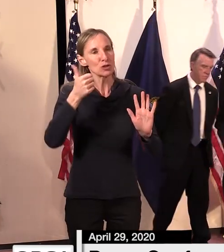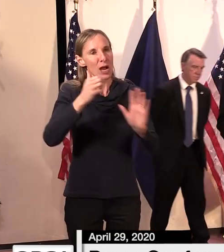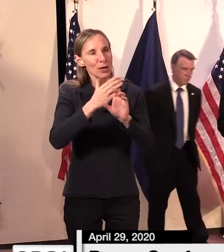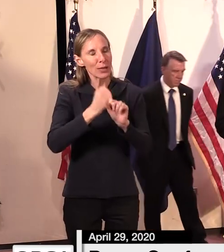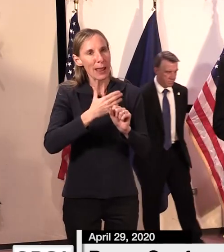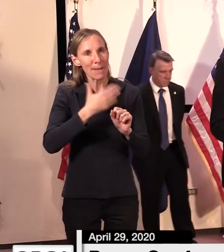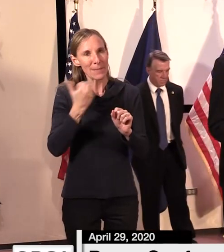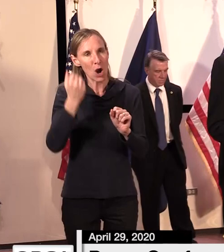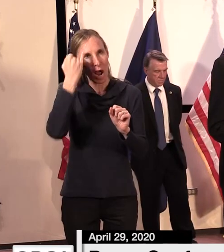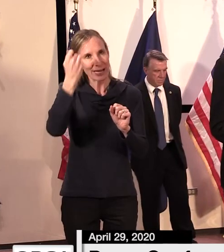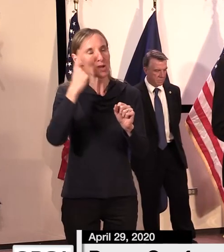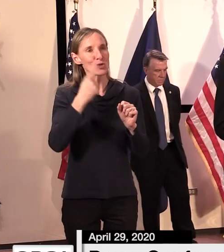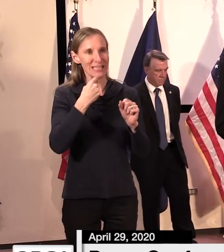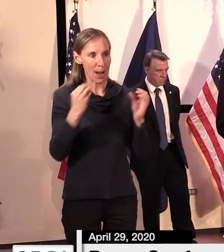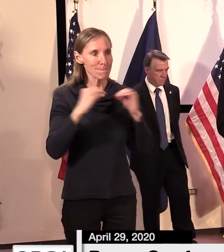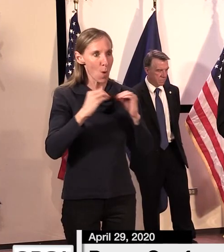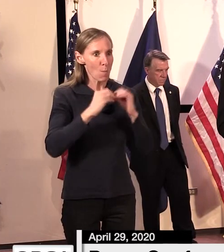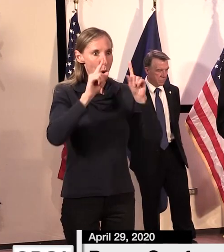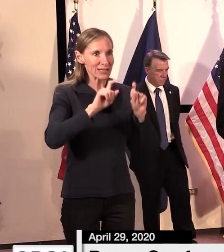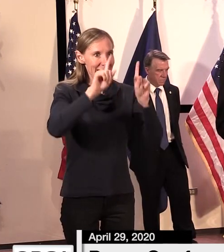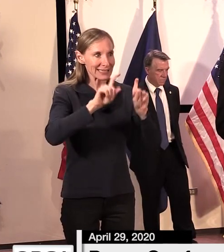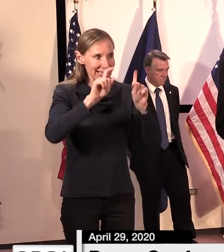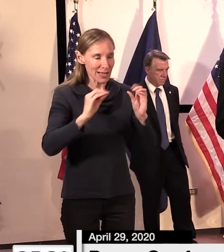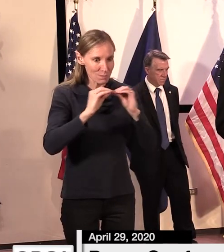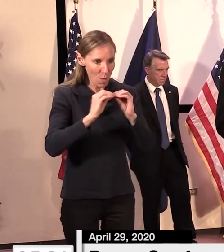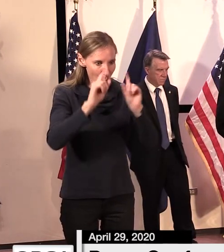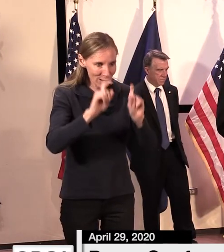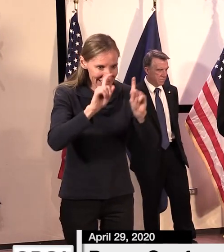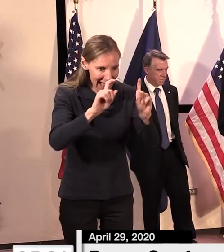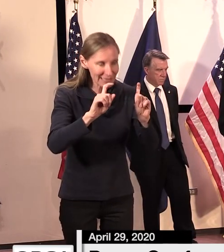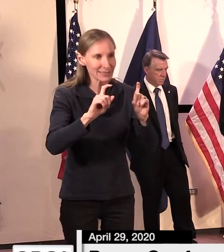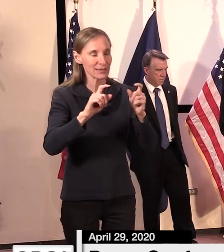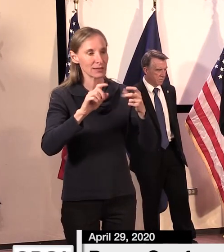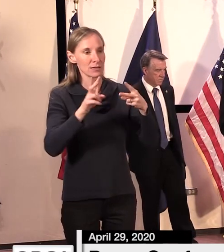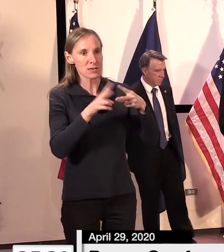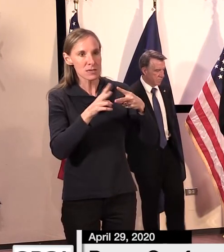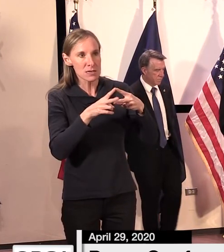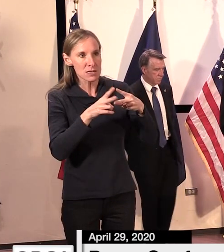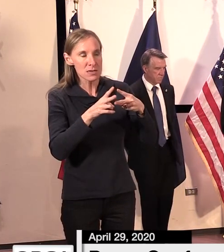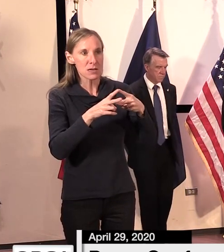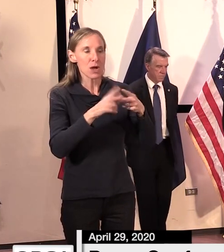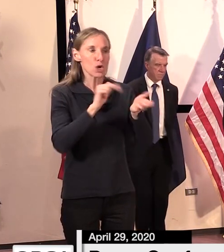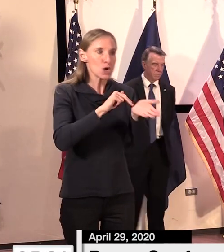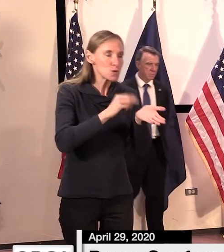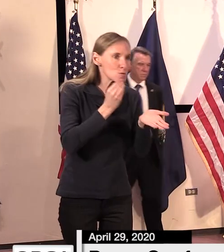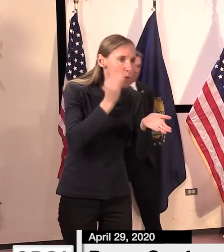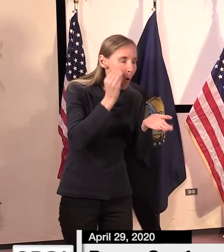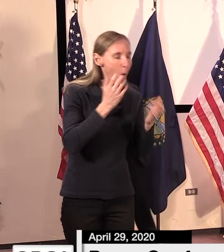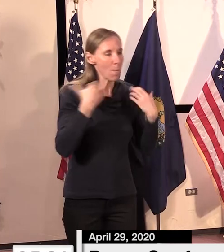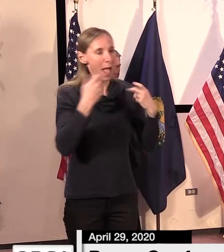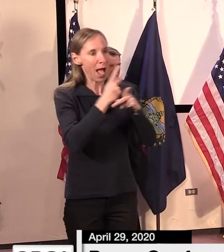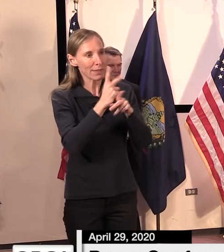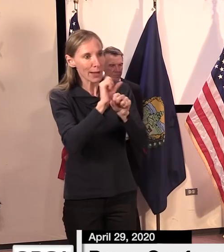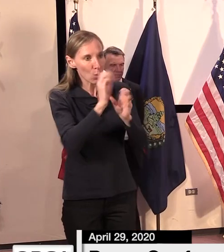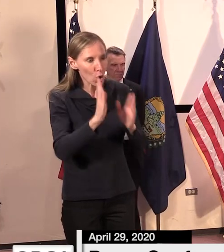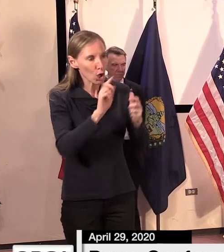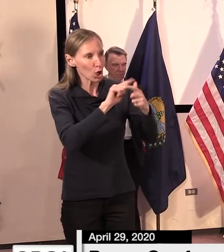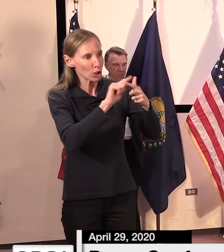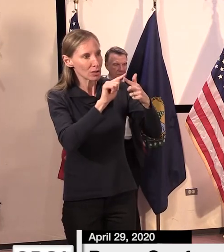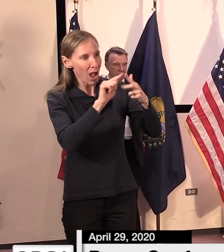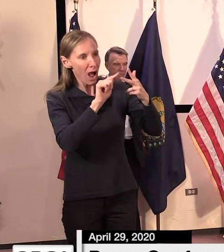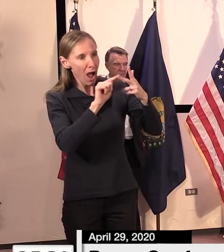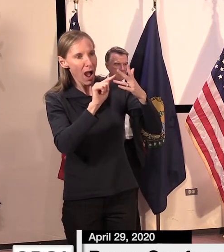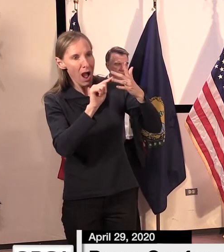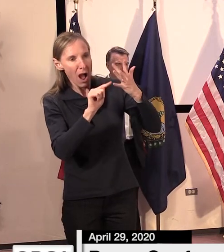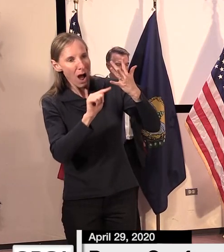talking about expanding testing and more specifically to healthcare workers and you know, nursing homes and whatnot, just trying to get a